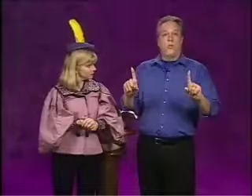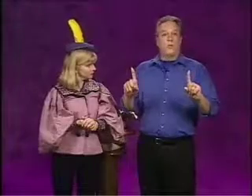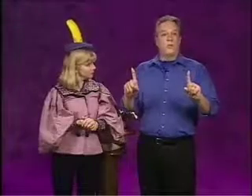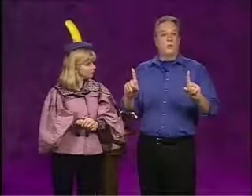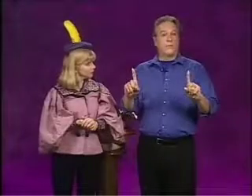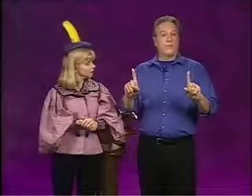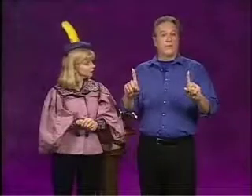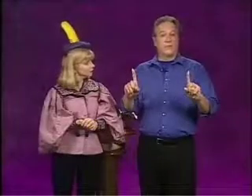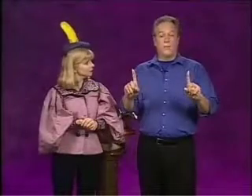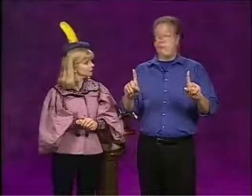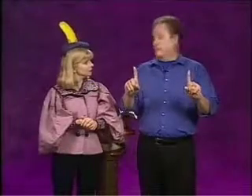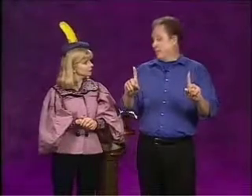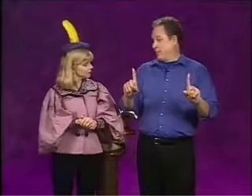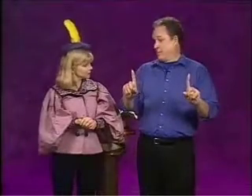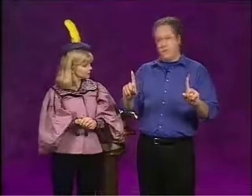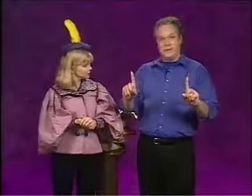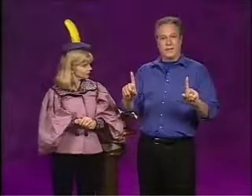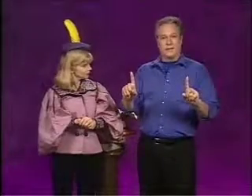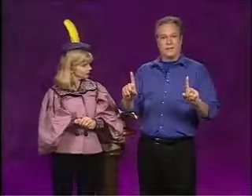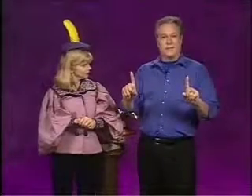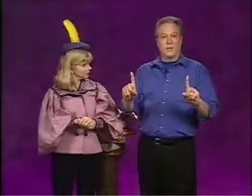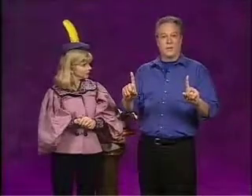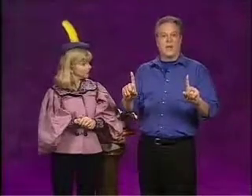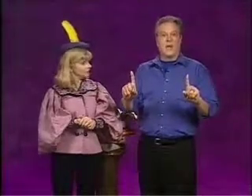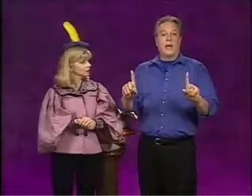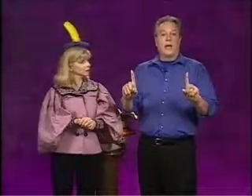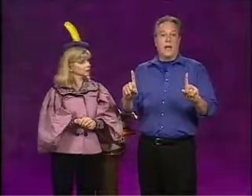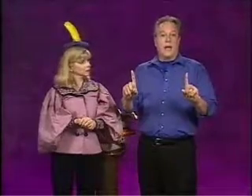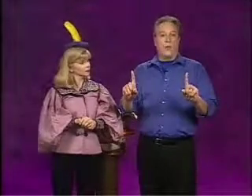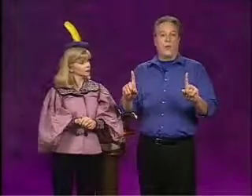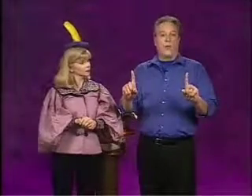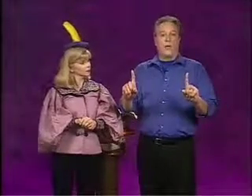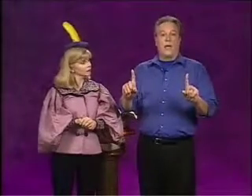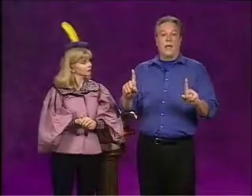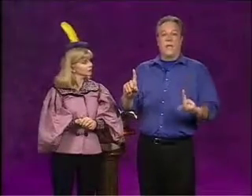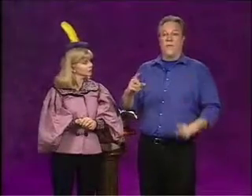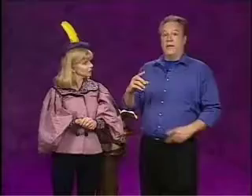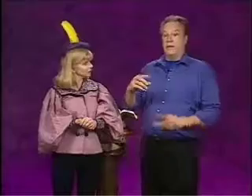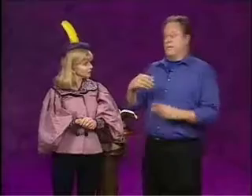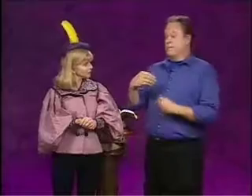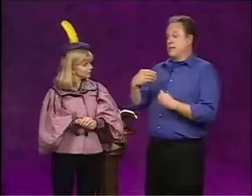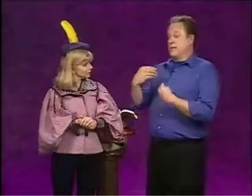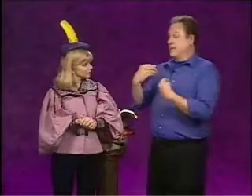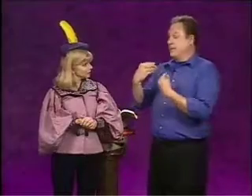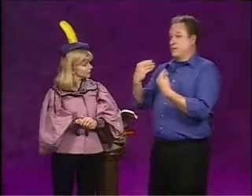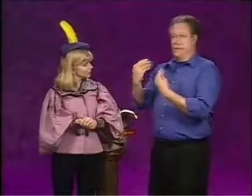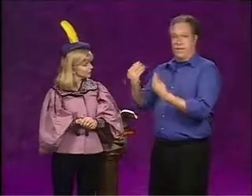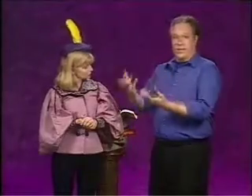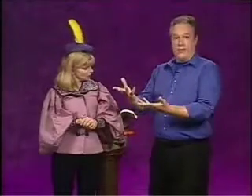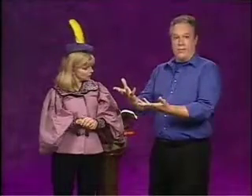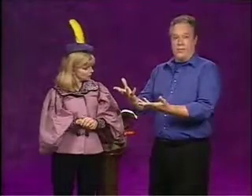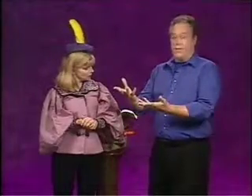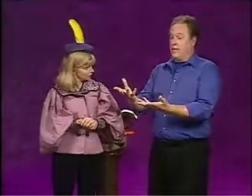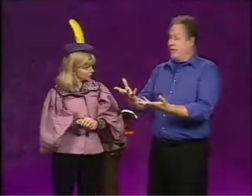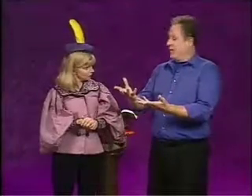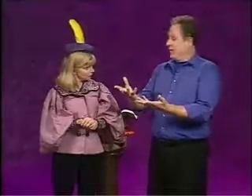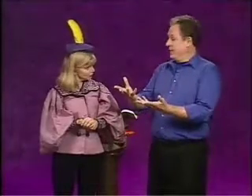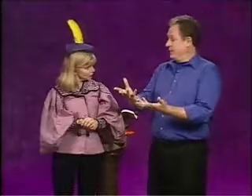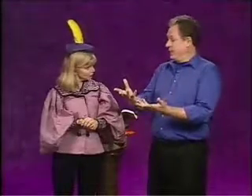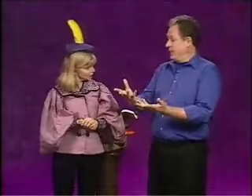we first place them in separate places. Now, if we give something to Jim, we give it in his